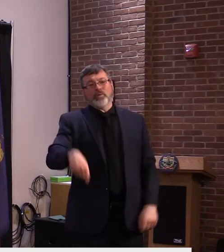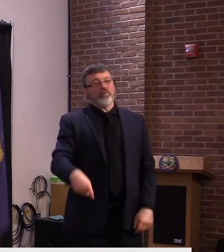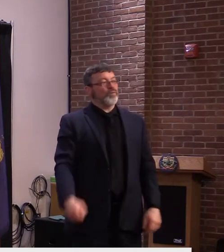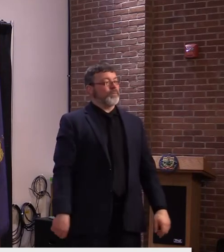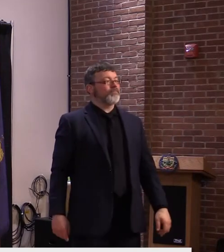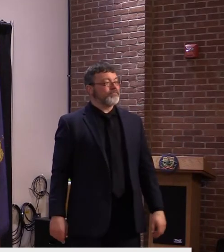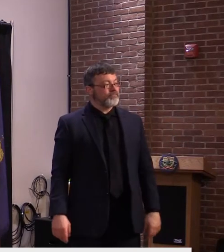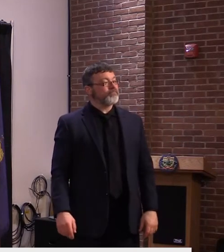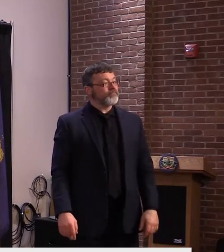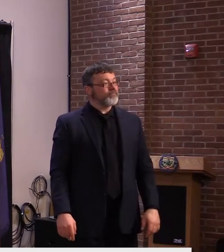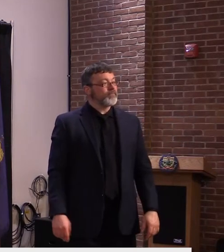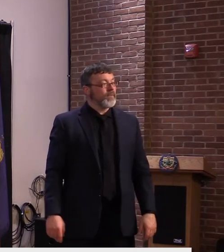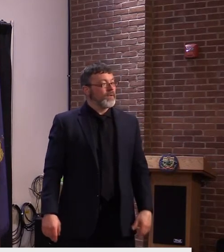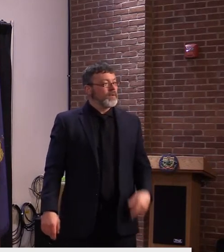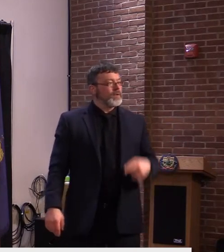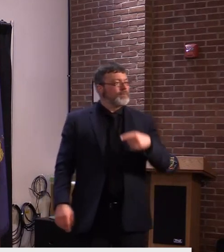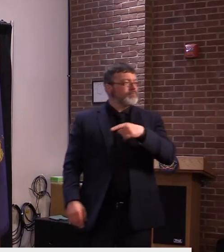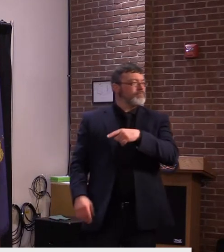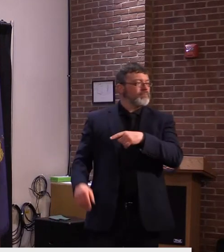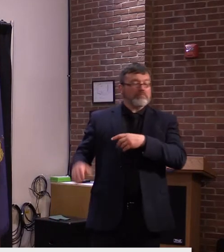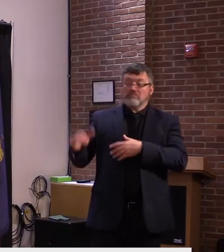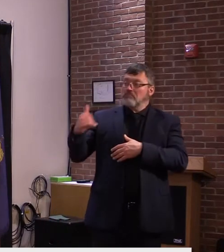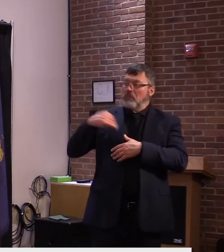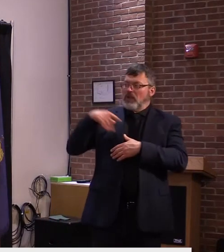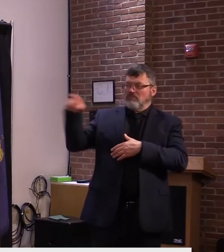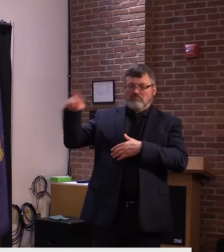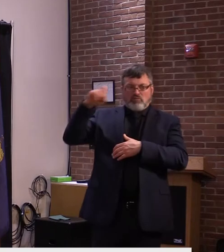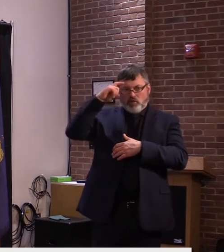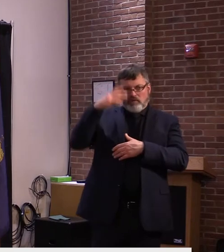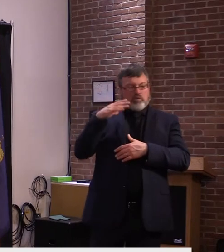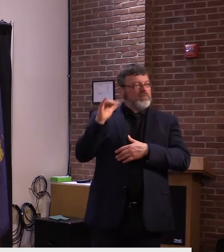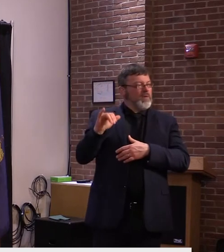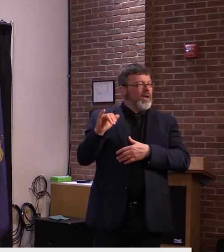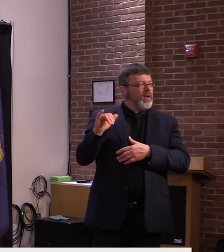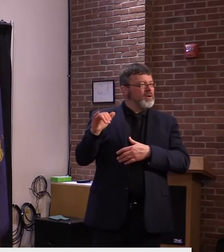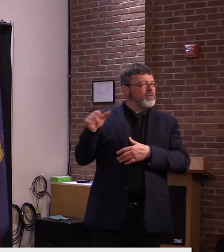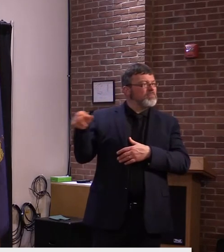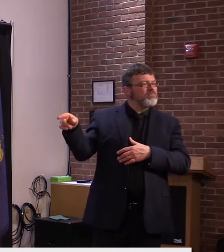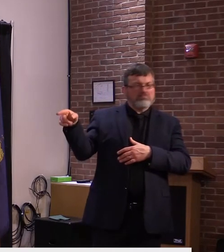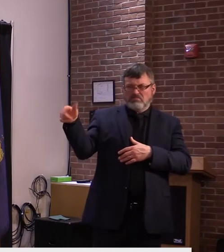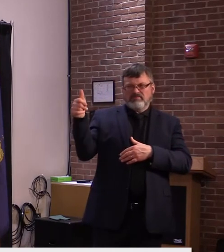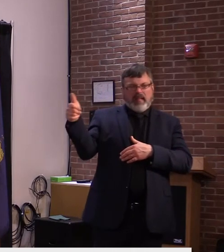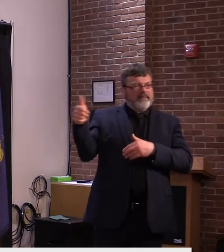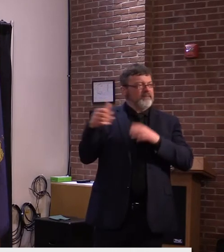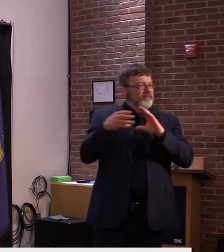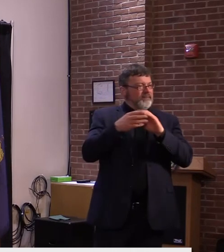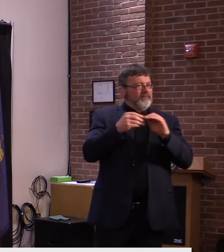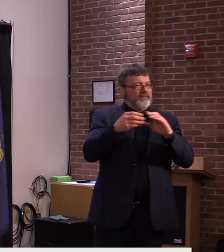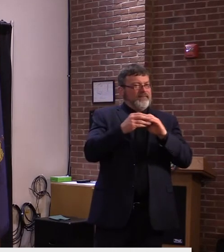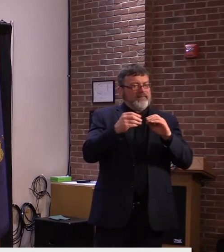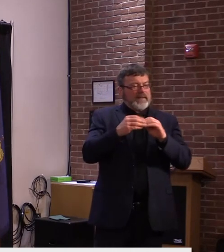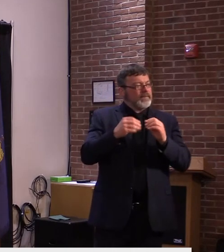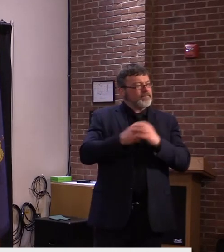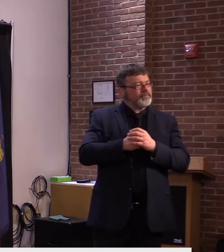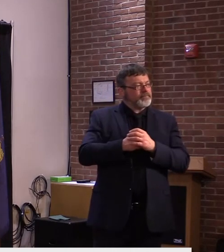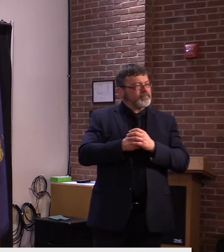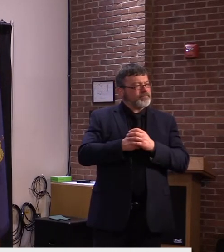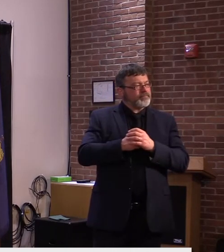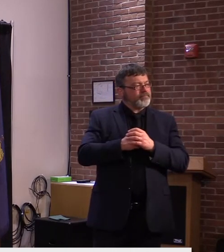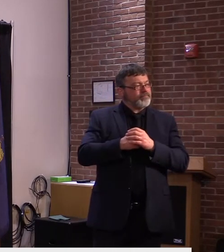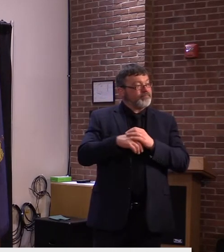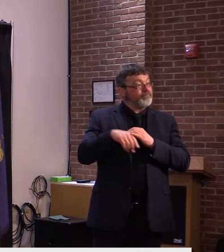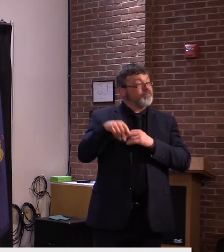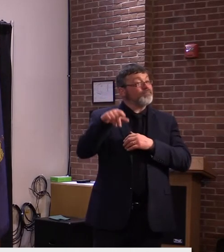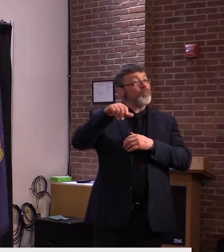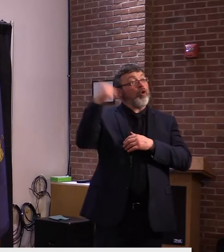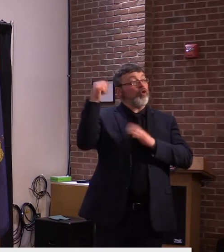Great, and then just one question for the governor. You had mentioned the moves by some other states to lift their mask mandates, and